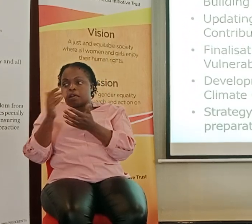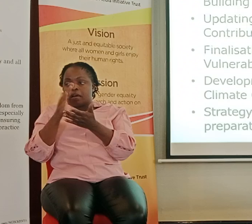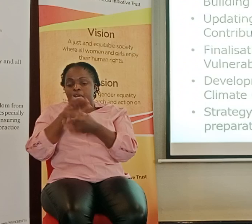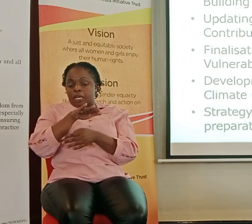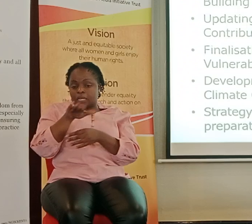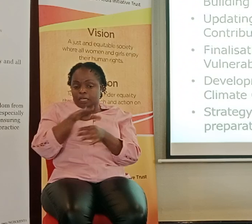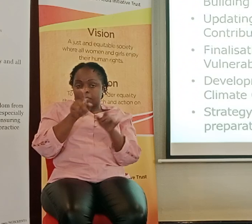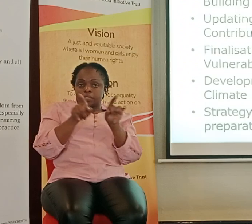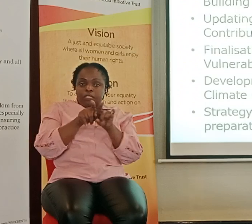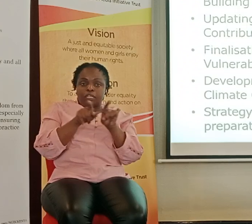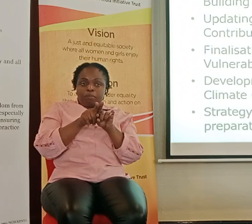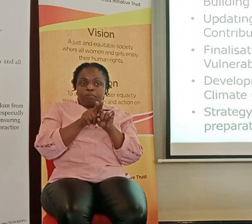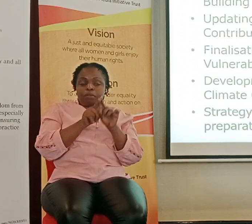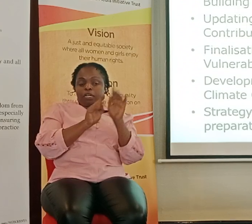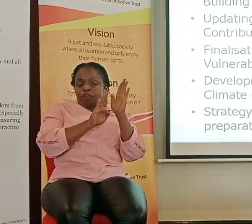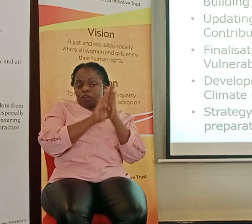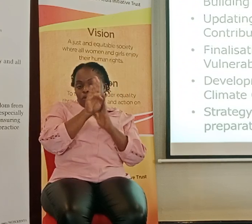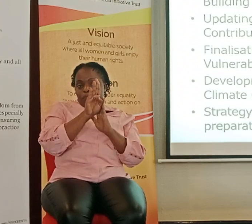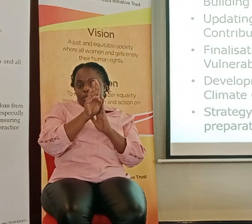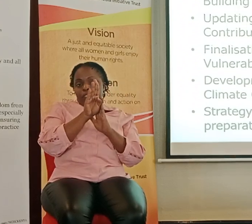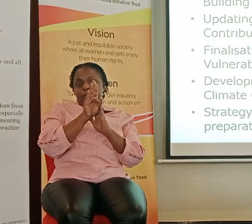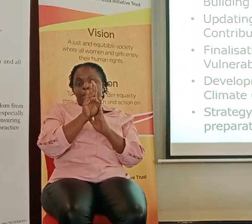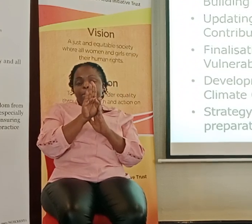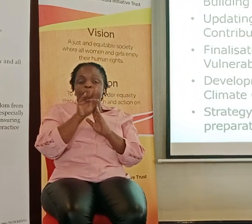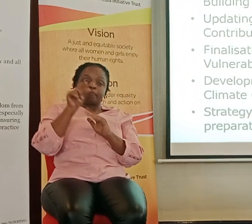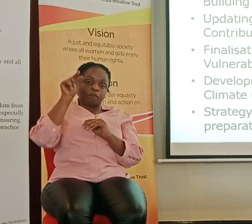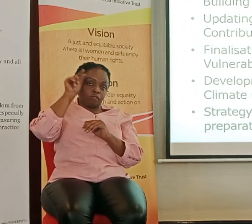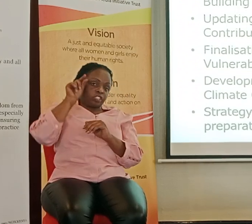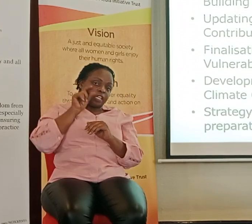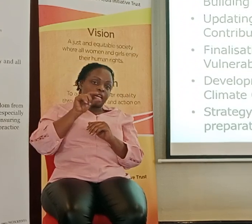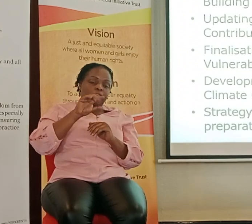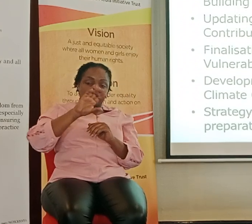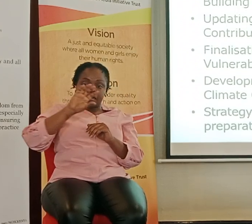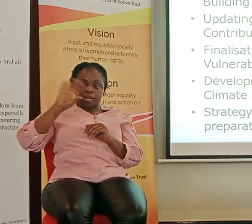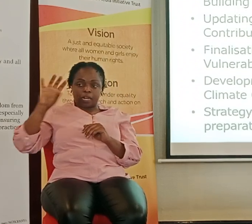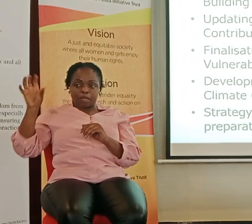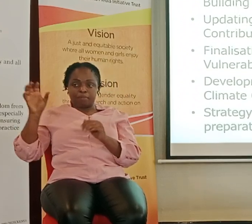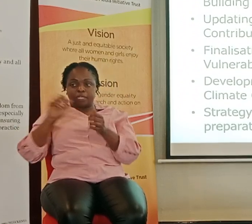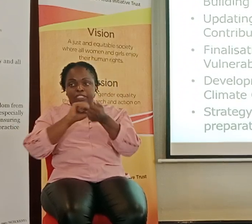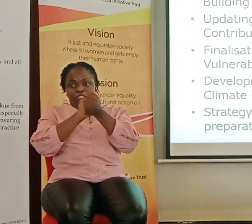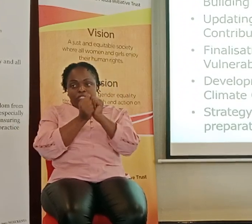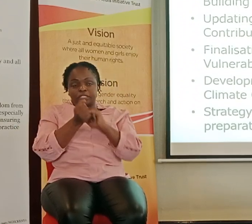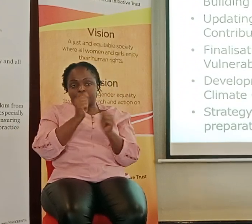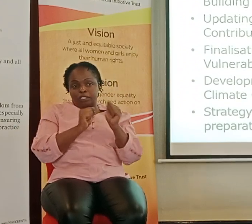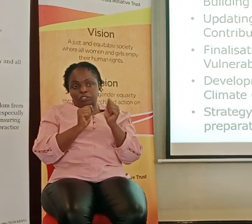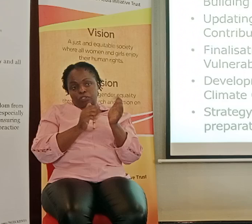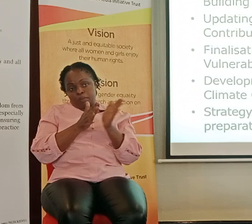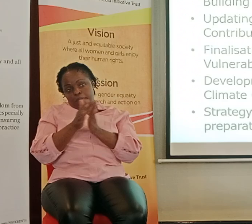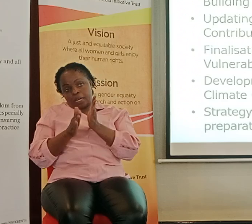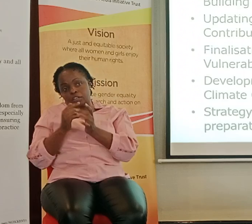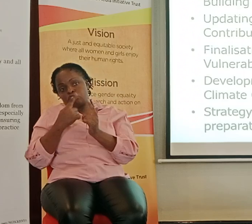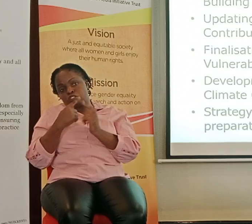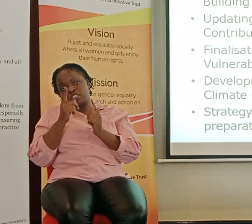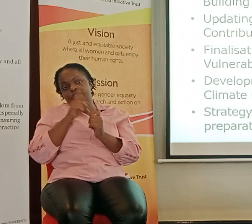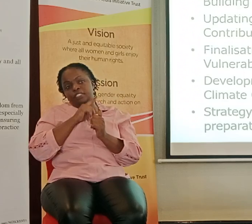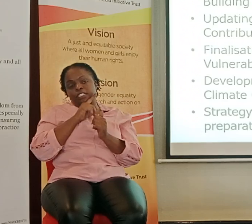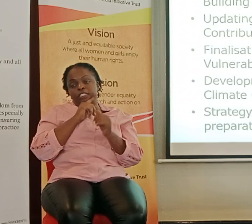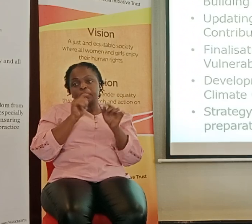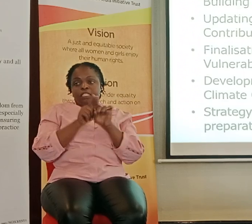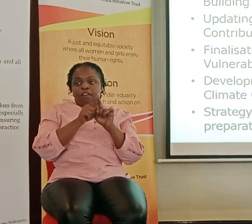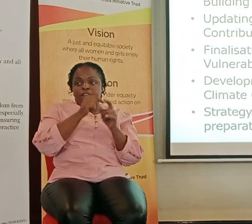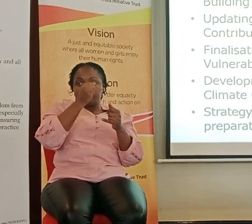And then, of course, development of the Gender and Climate Change Action Plan, which we have talked about. And